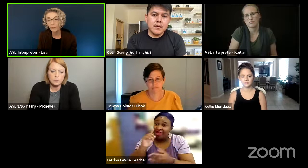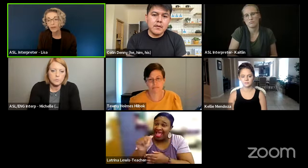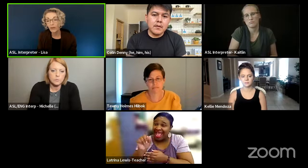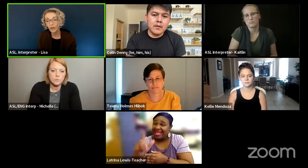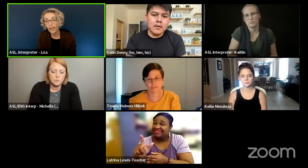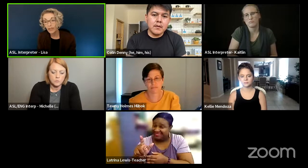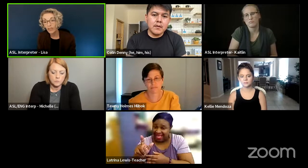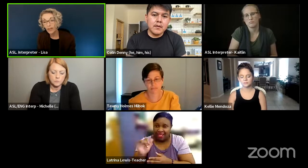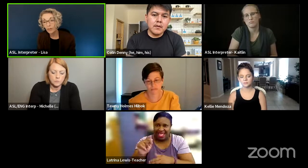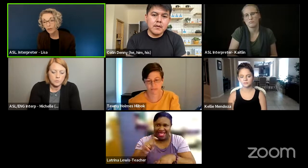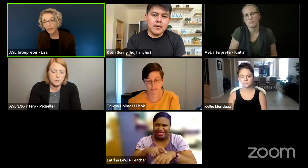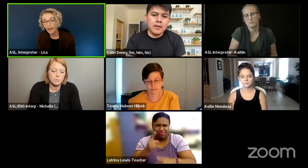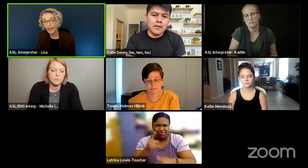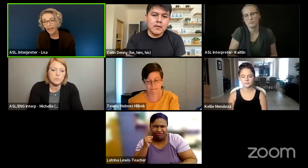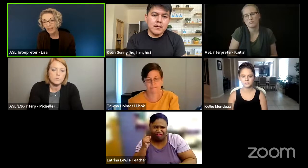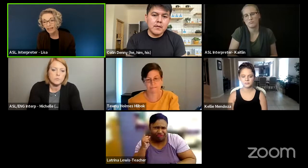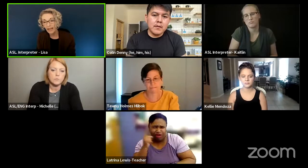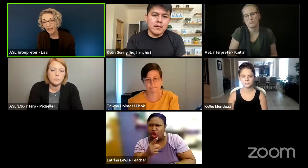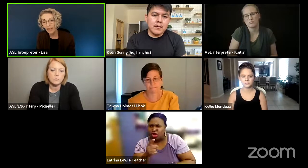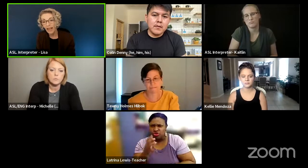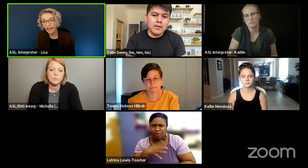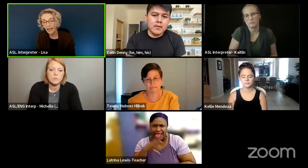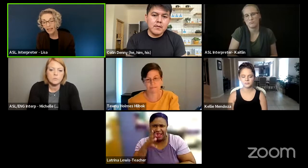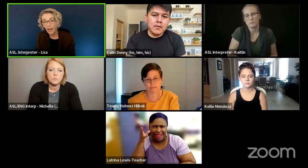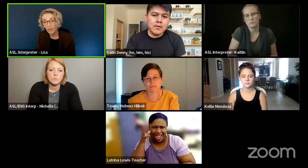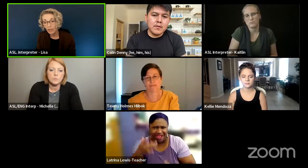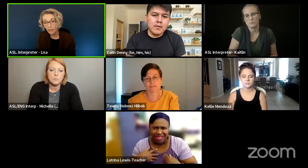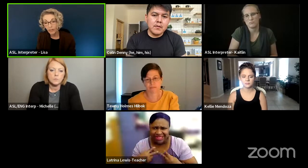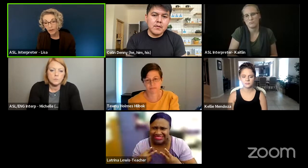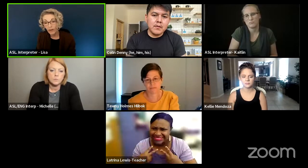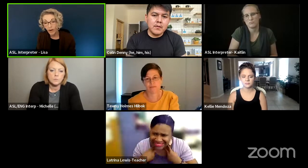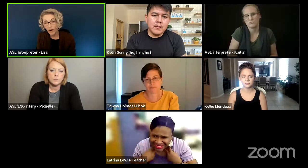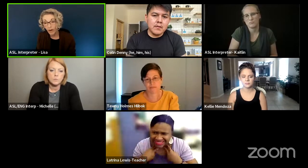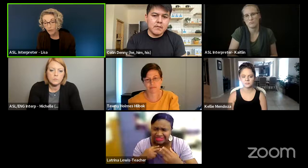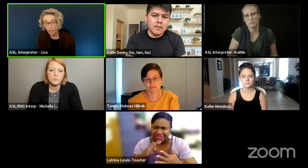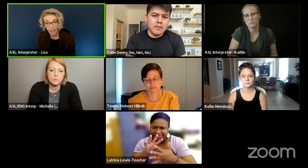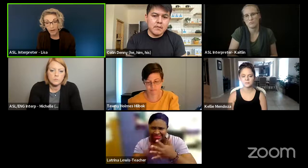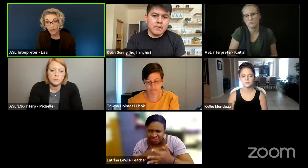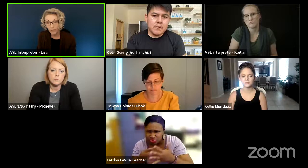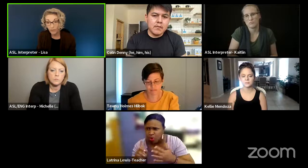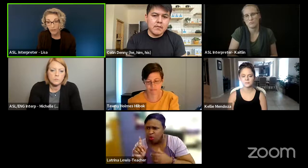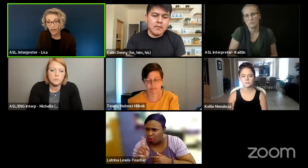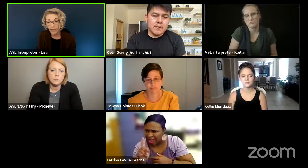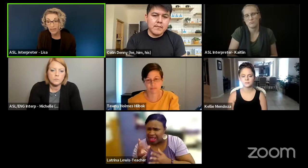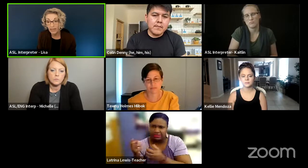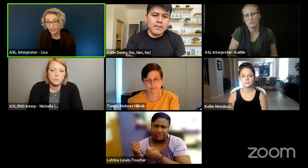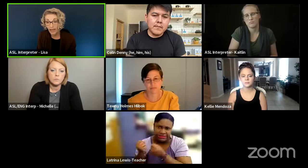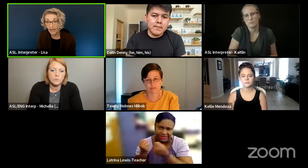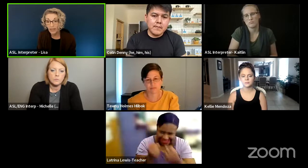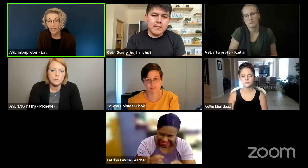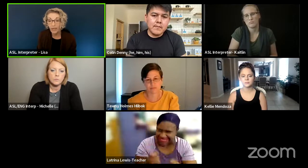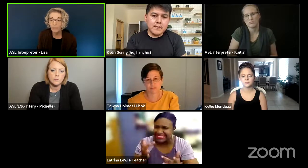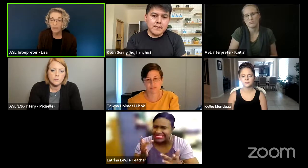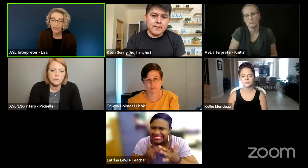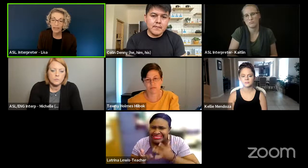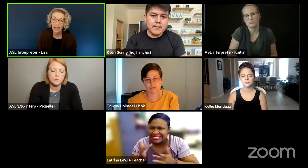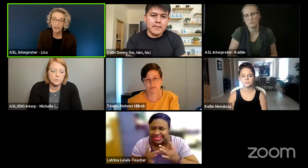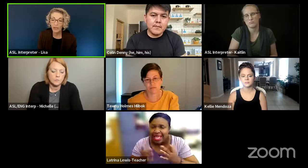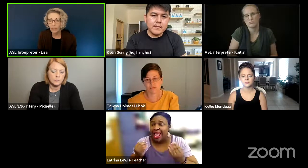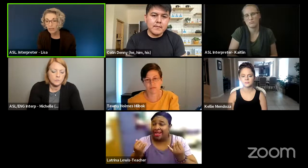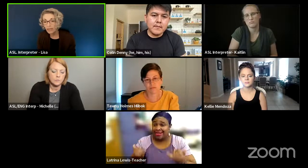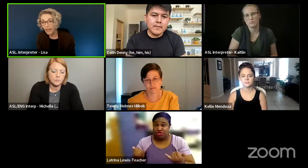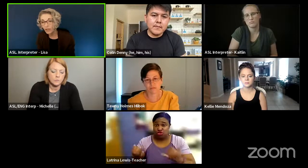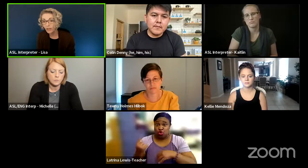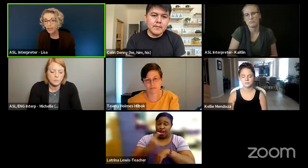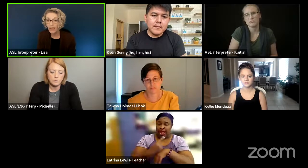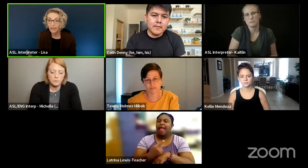In terms of location and providing ASL, at that time, things were very far. My parents were at a disadvantage because they'd have to